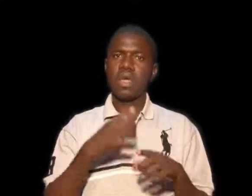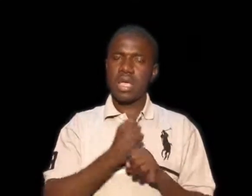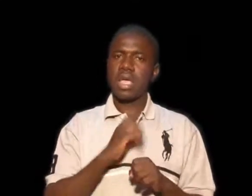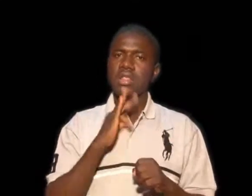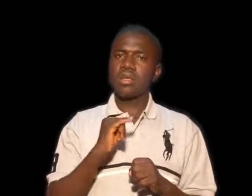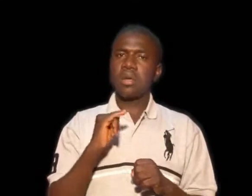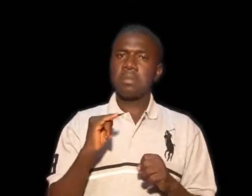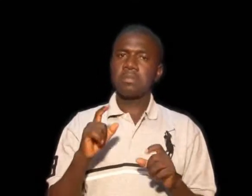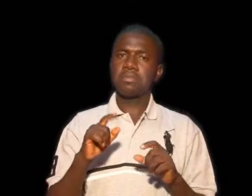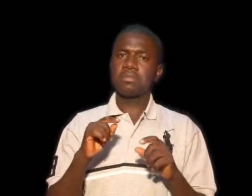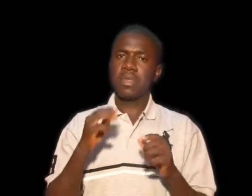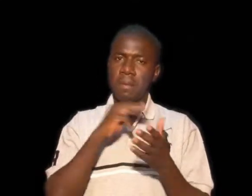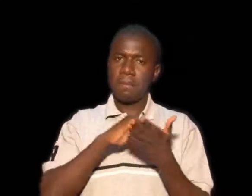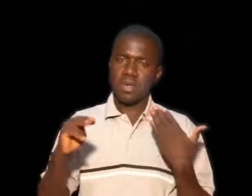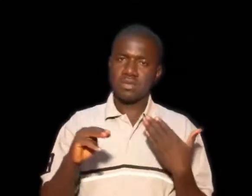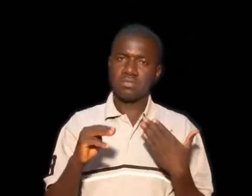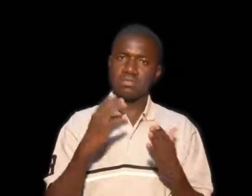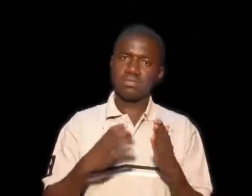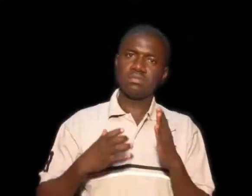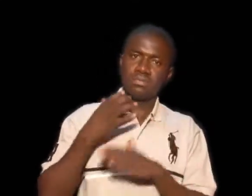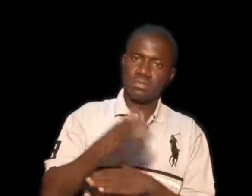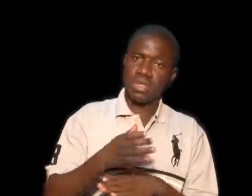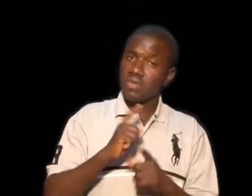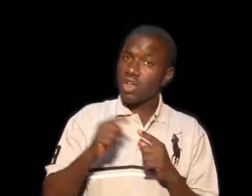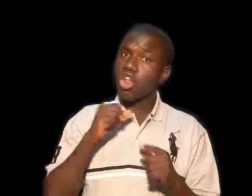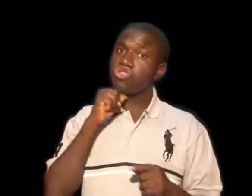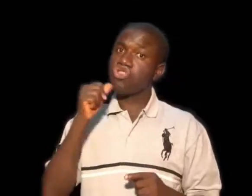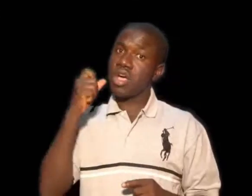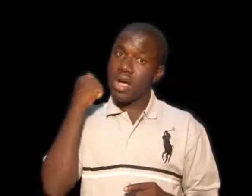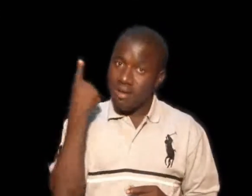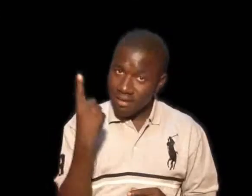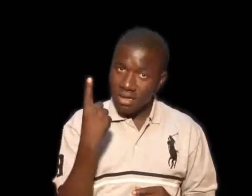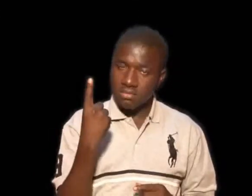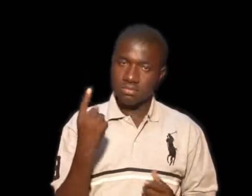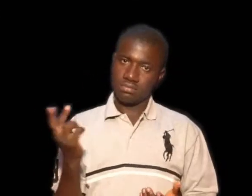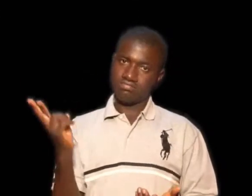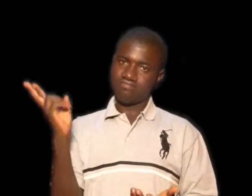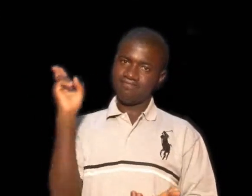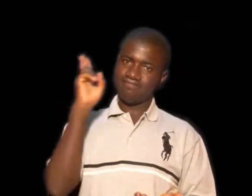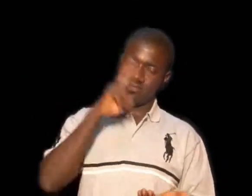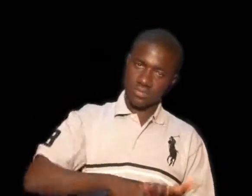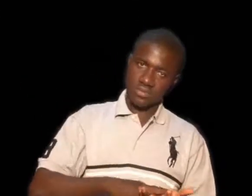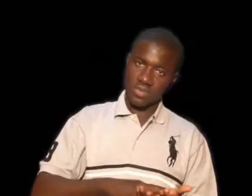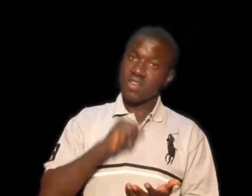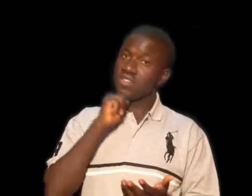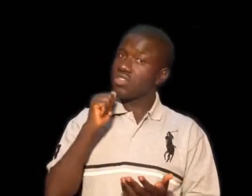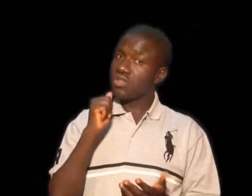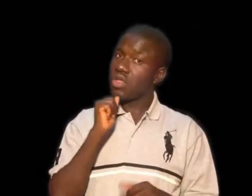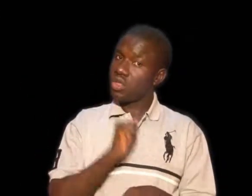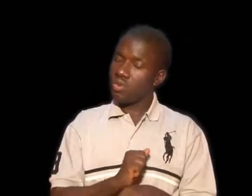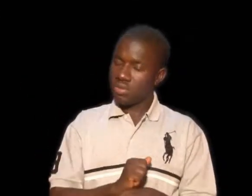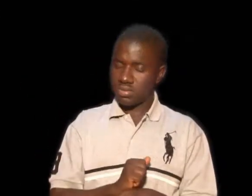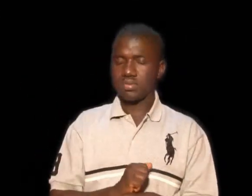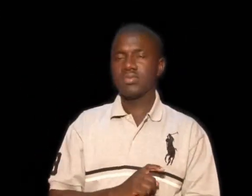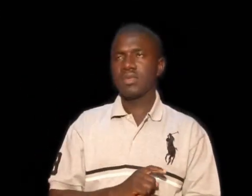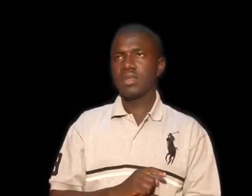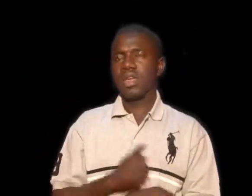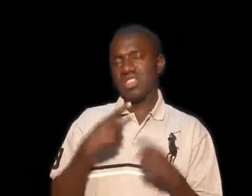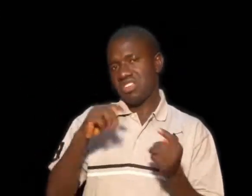across. If you aren't making yourself understood, repeat yourself once. If this doesn't work, try